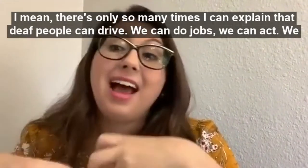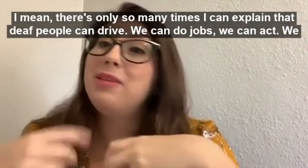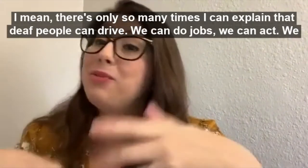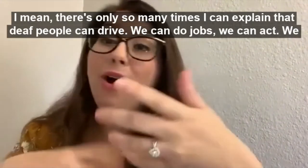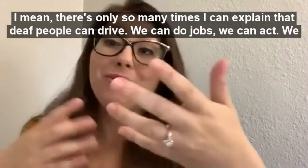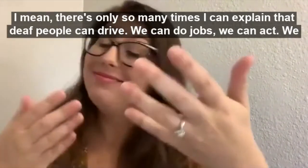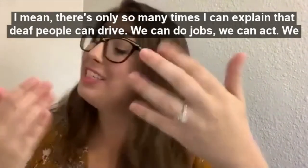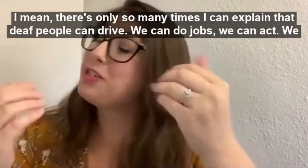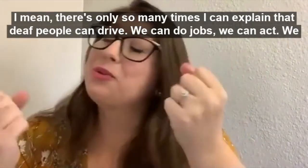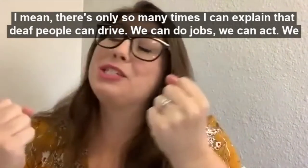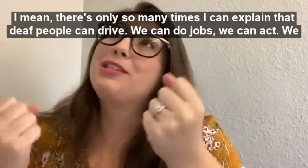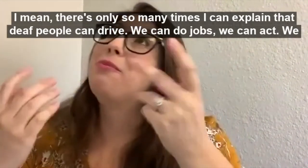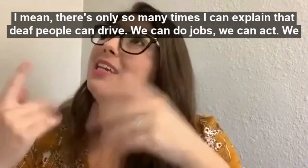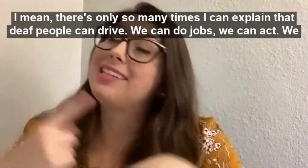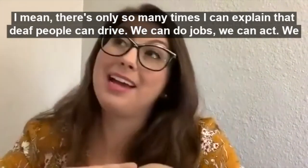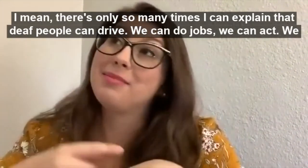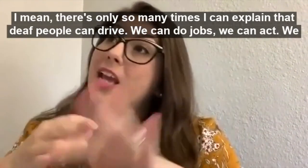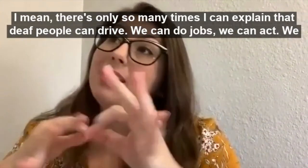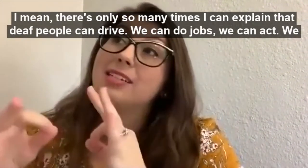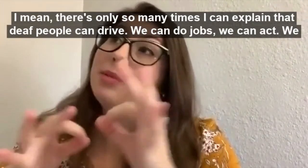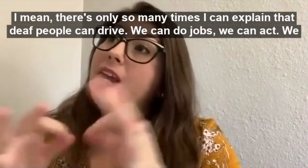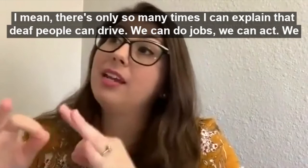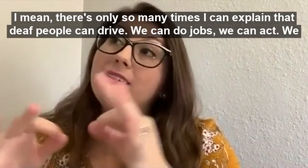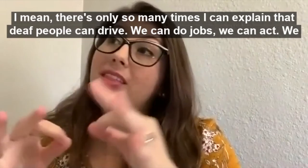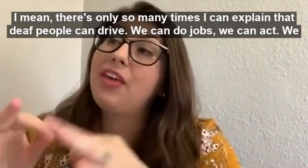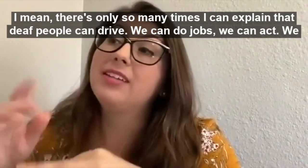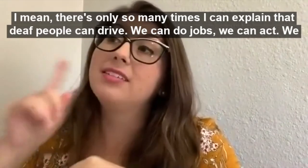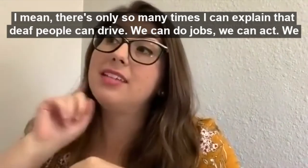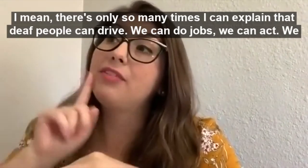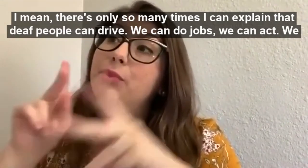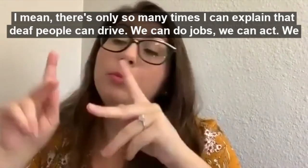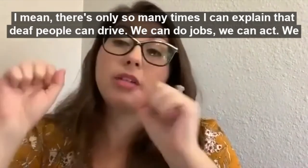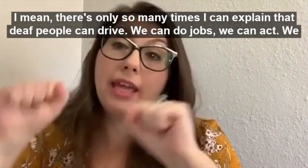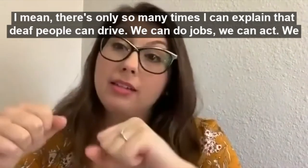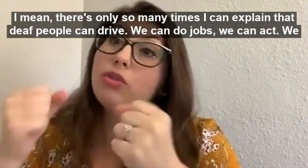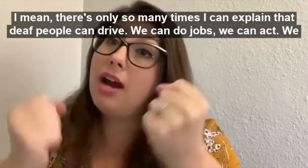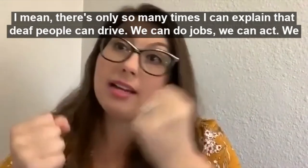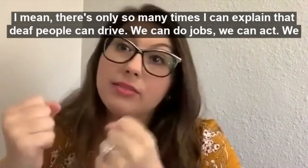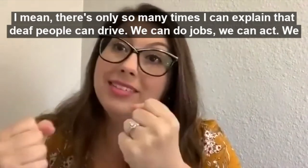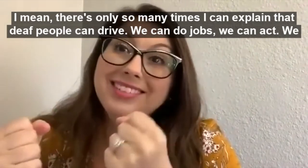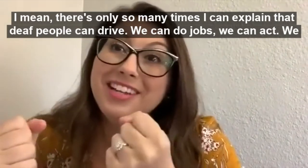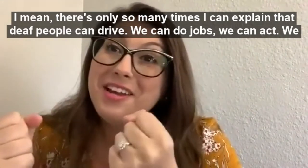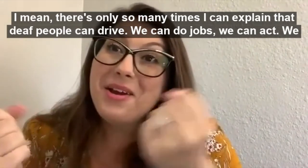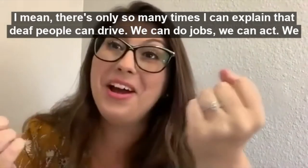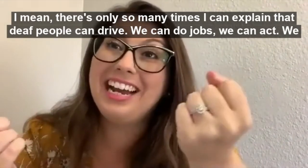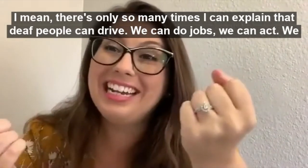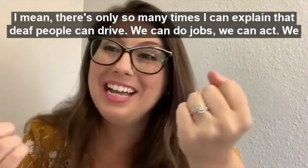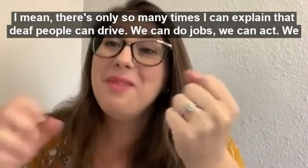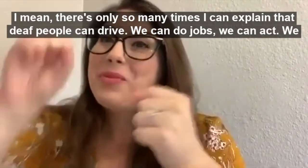mean, there's only so many times I can explain that deaf people can drive. We